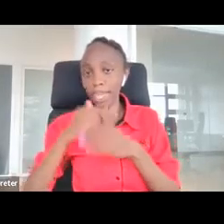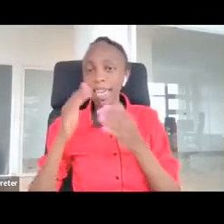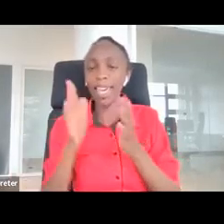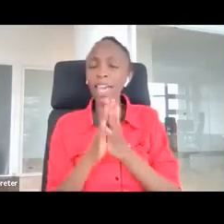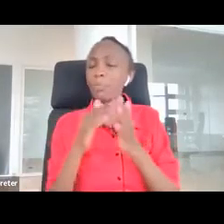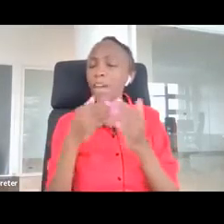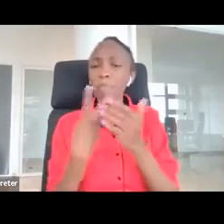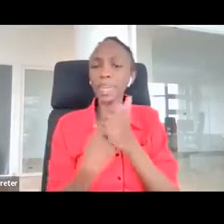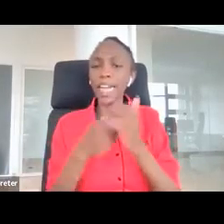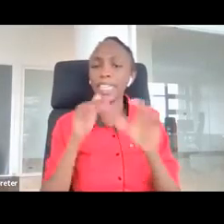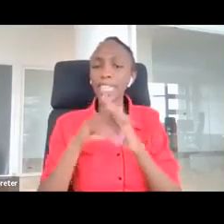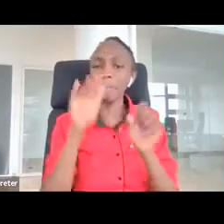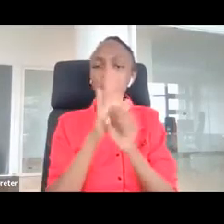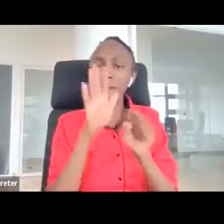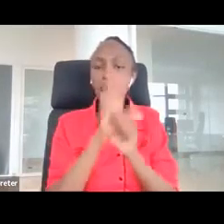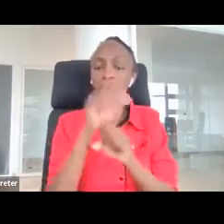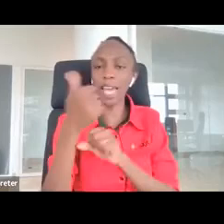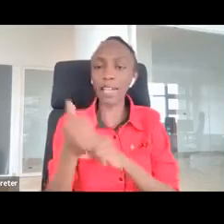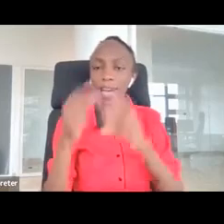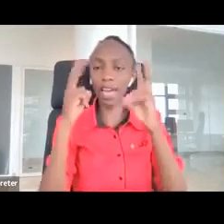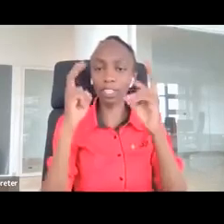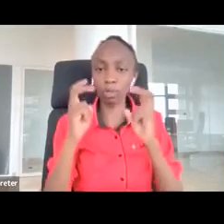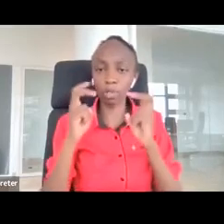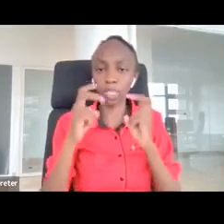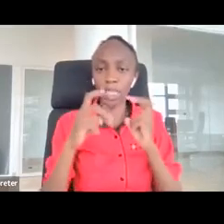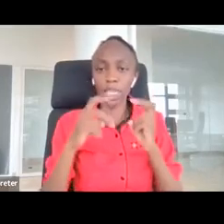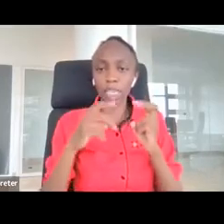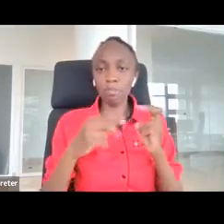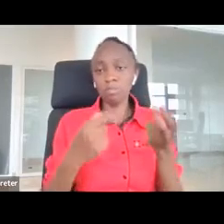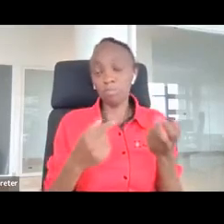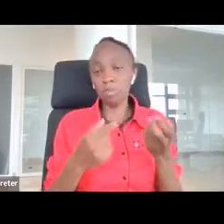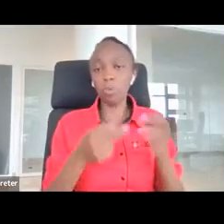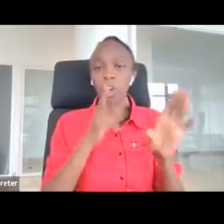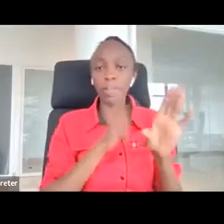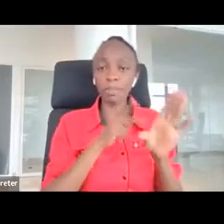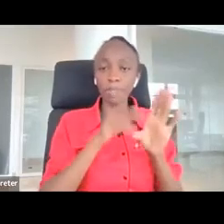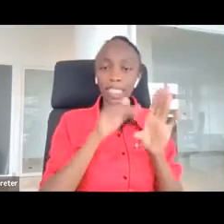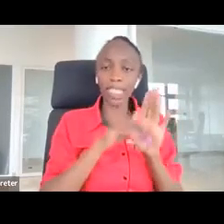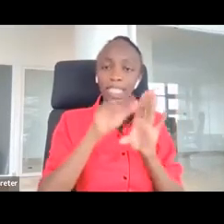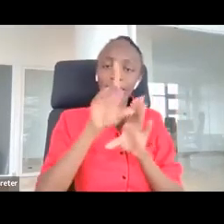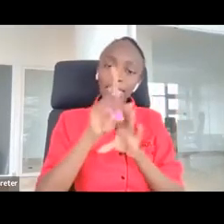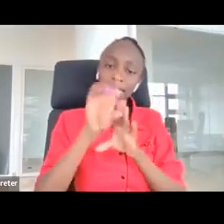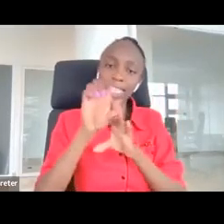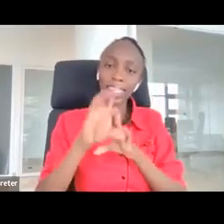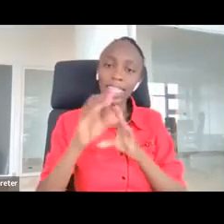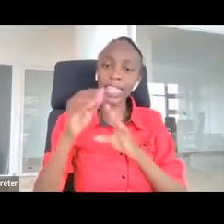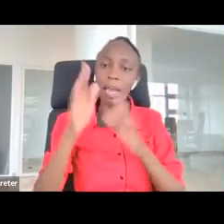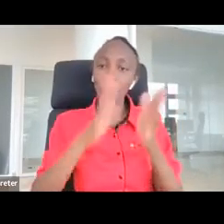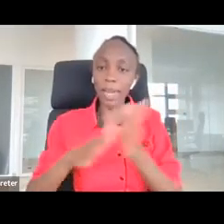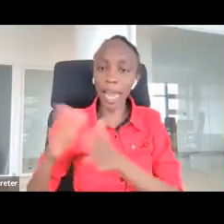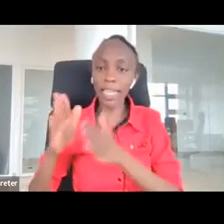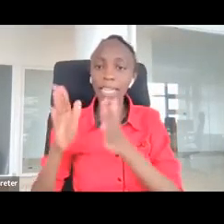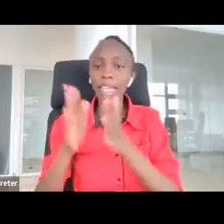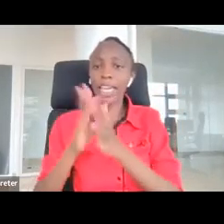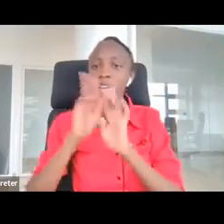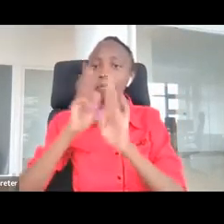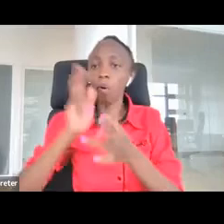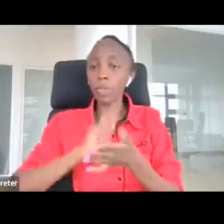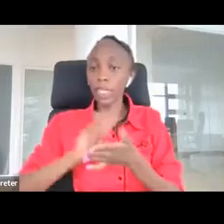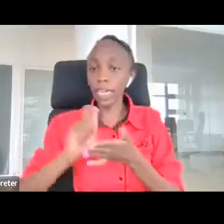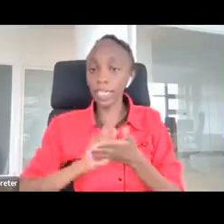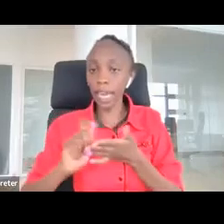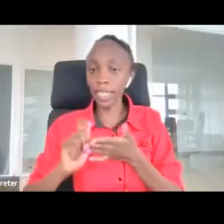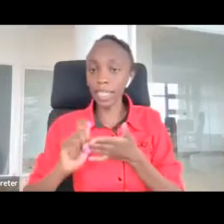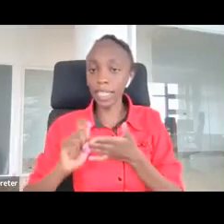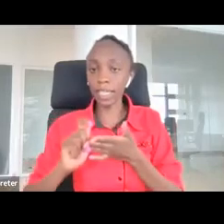I participated in the digital essay competition planning and even report writing as